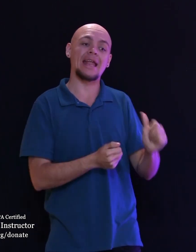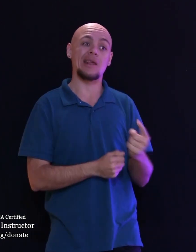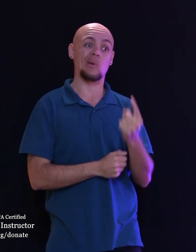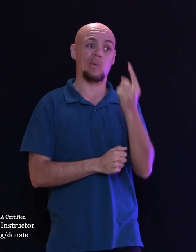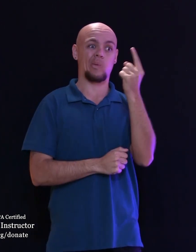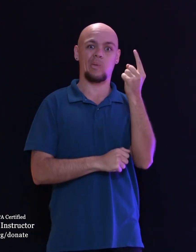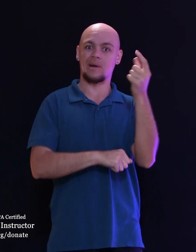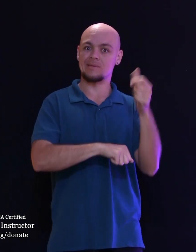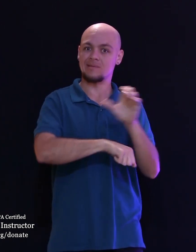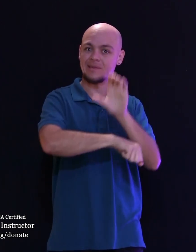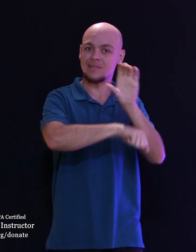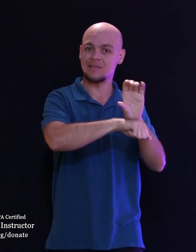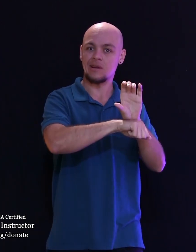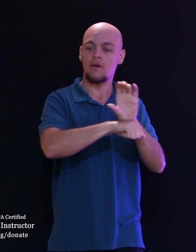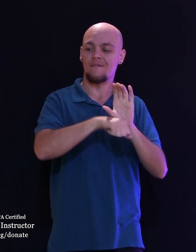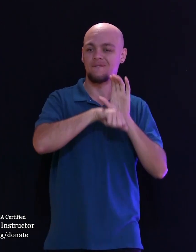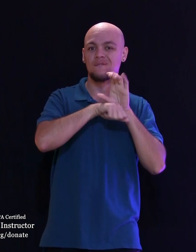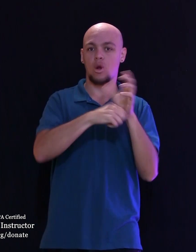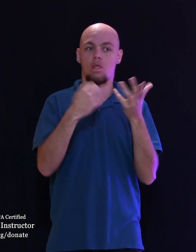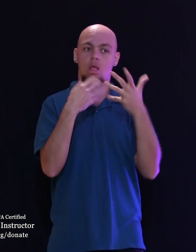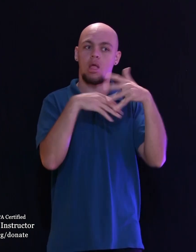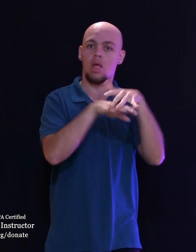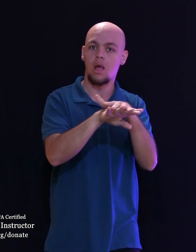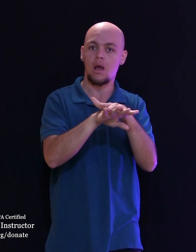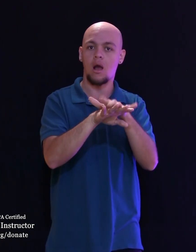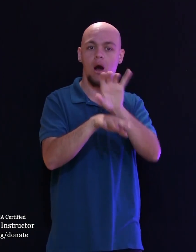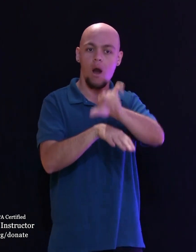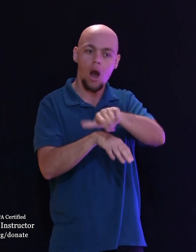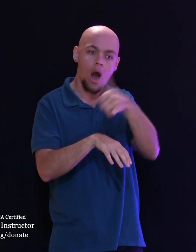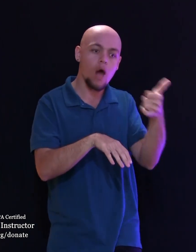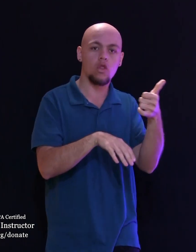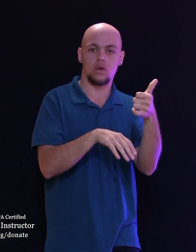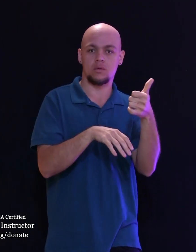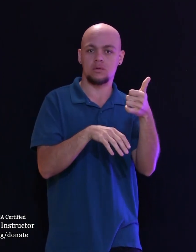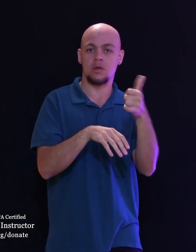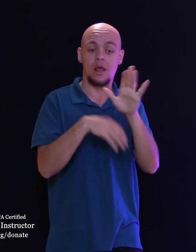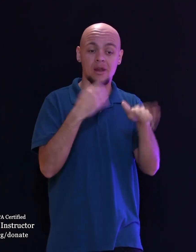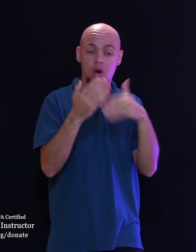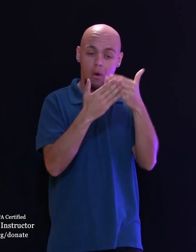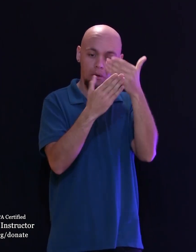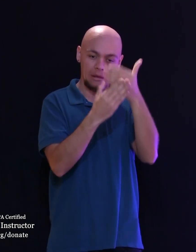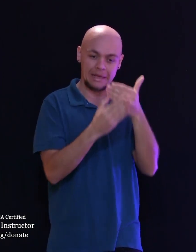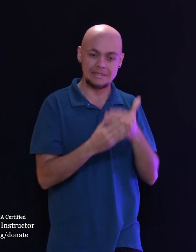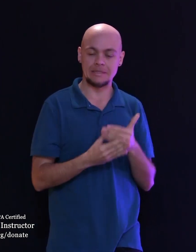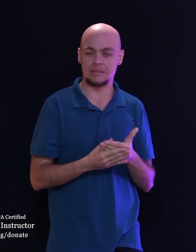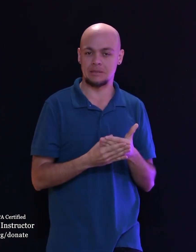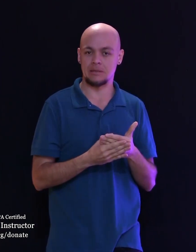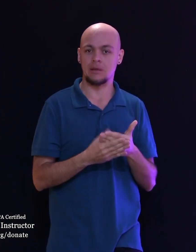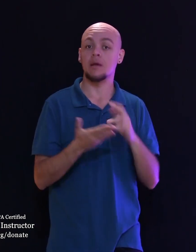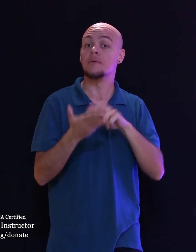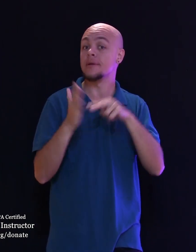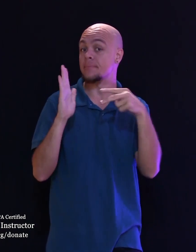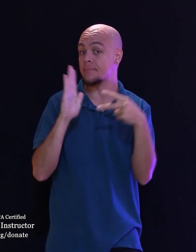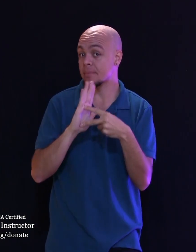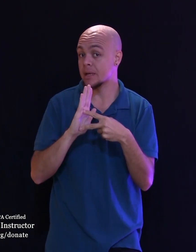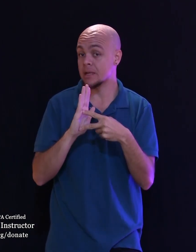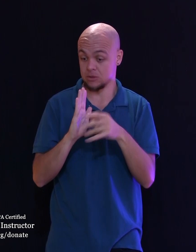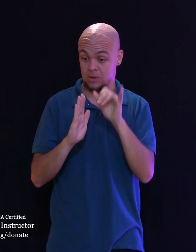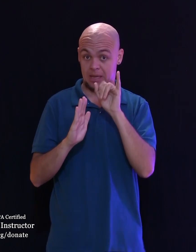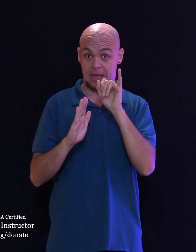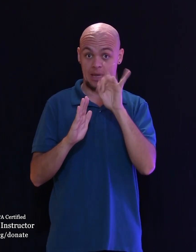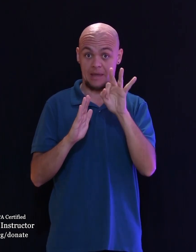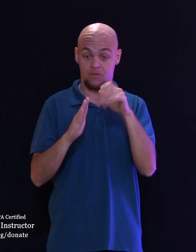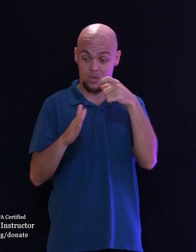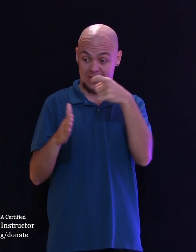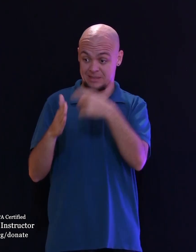one establishment may force him to conform to any other establishment in all cases whatsoever. In other words, if we do this,